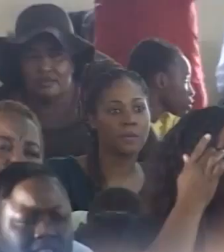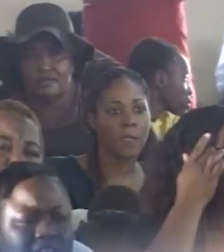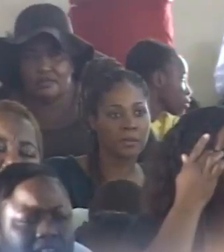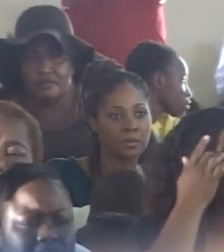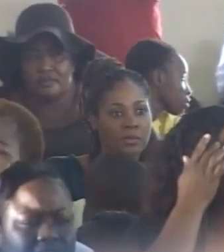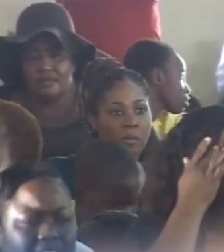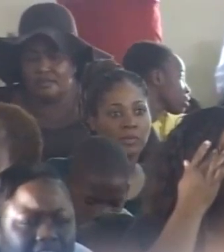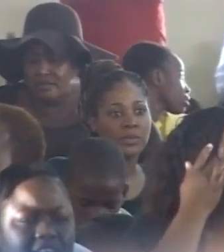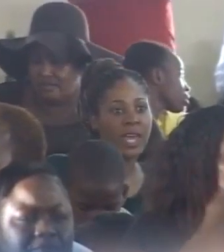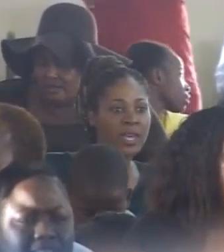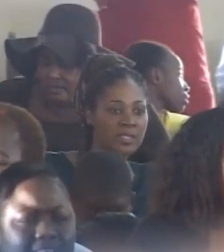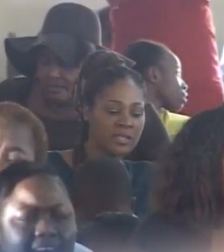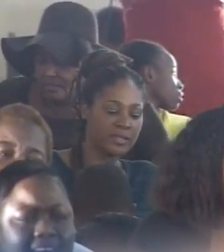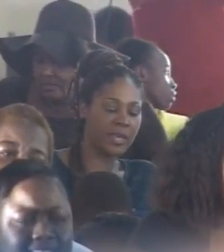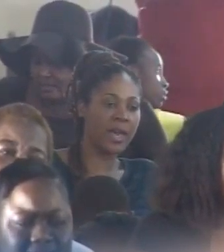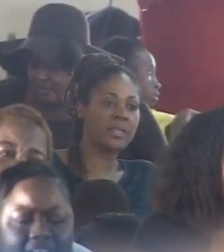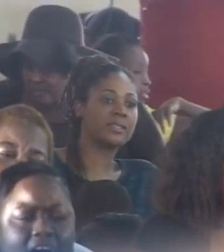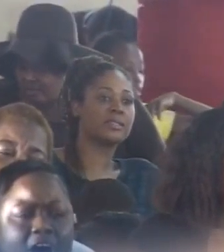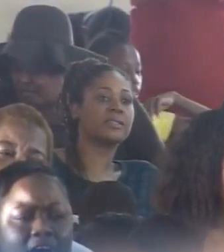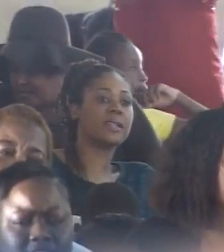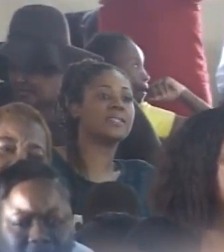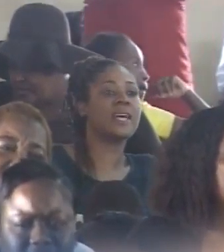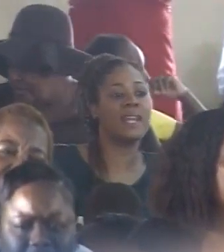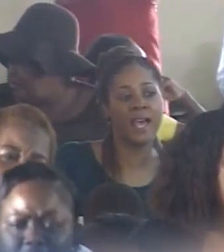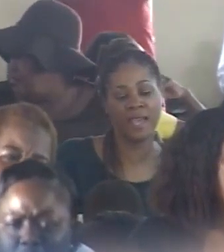you like and say, God forgive me, and he forgives you. He'll not.